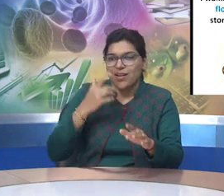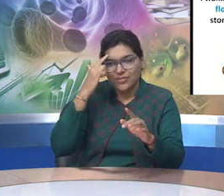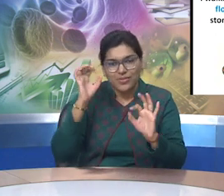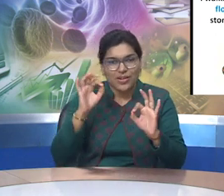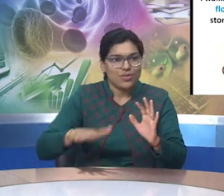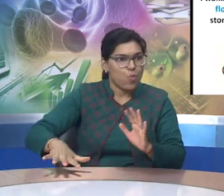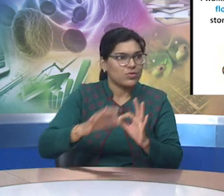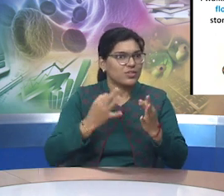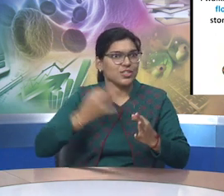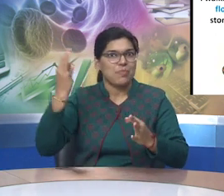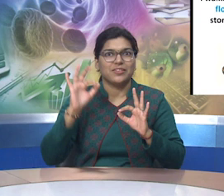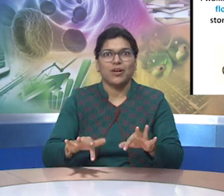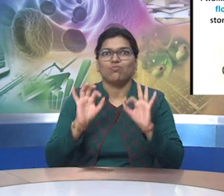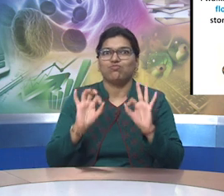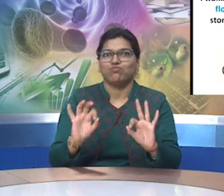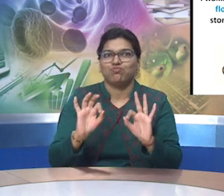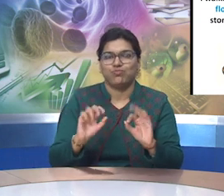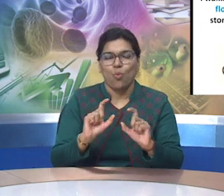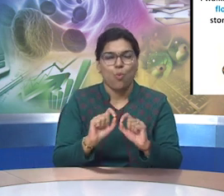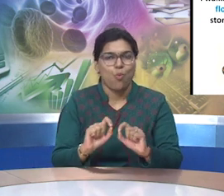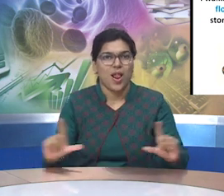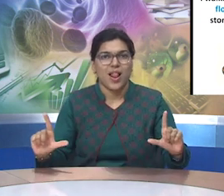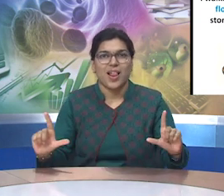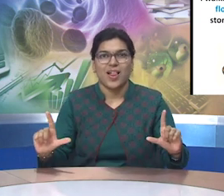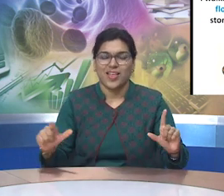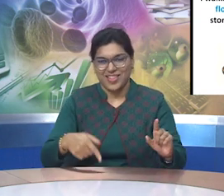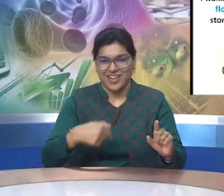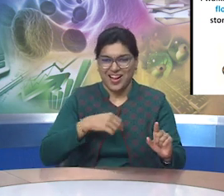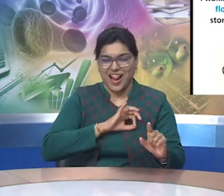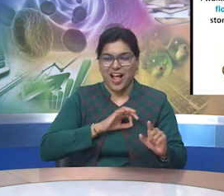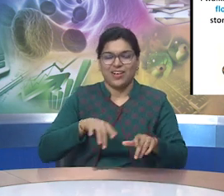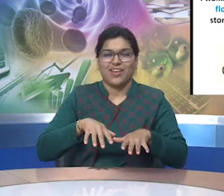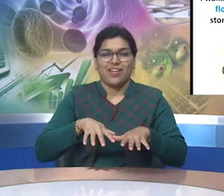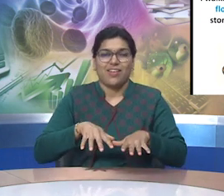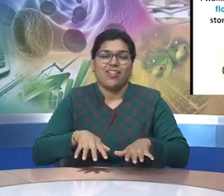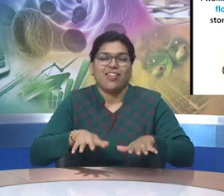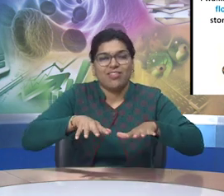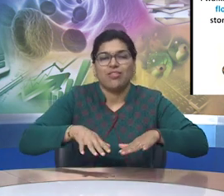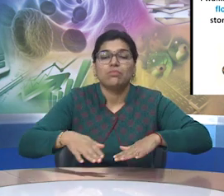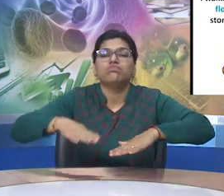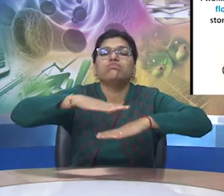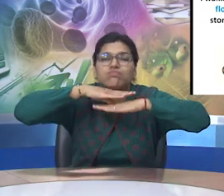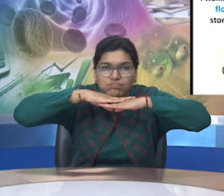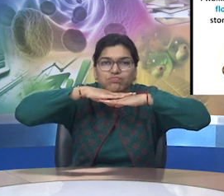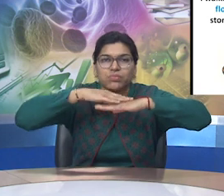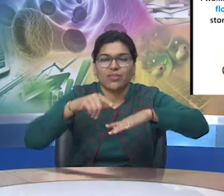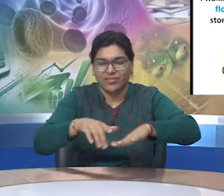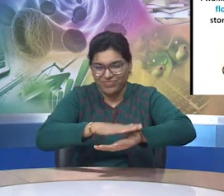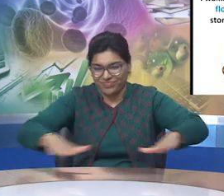having a special liking for cool stone floors.